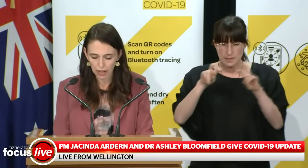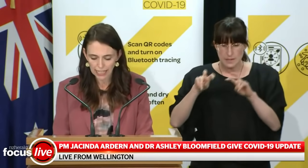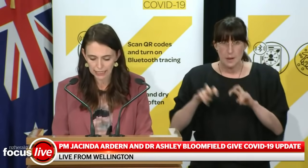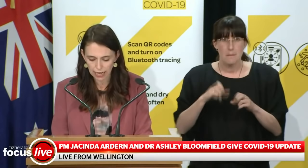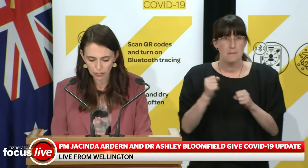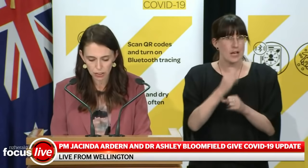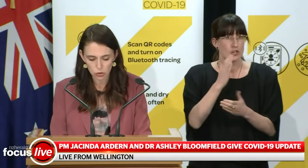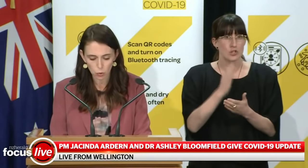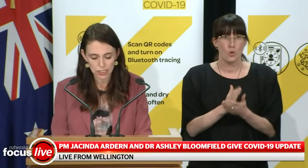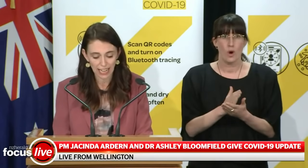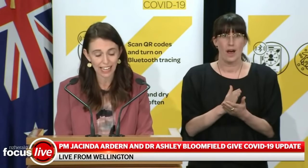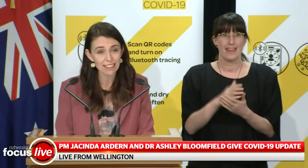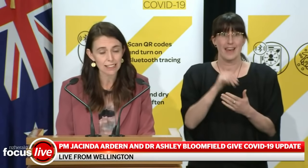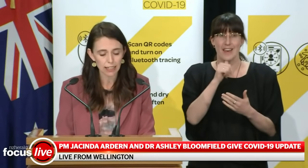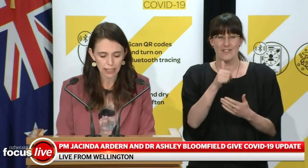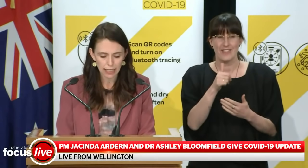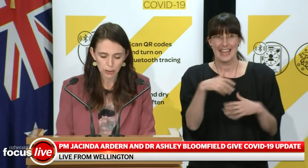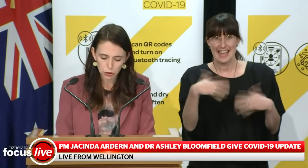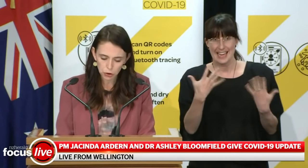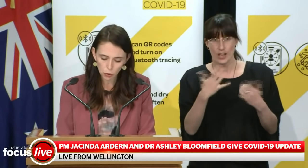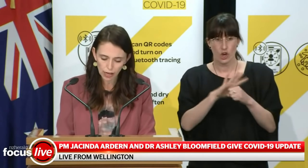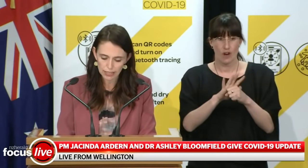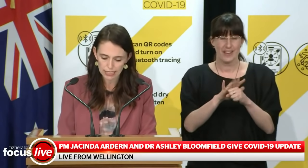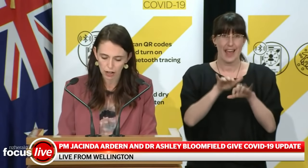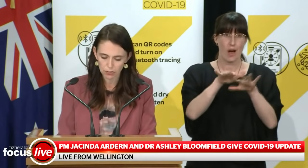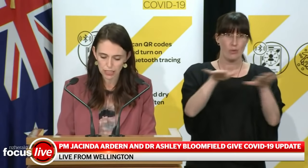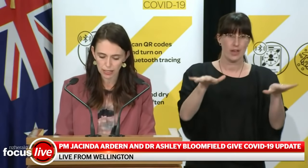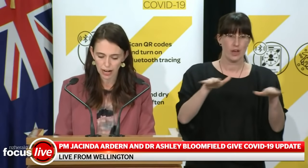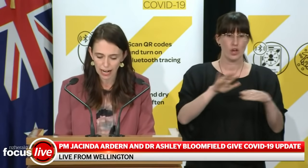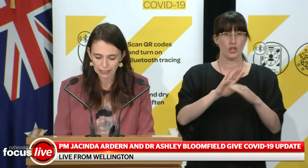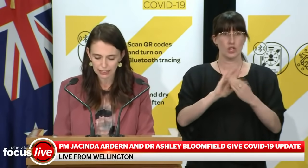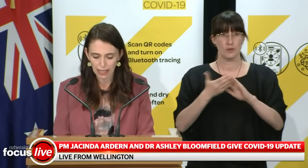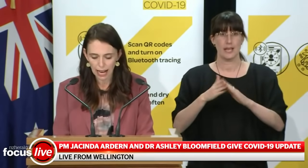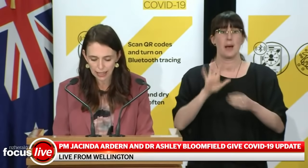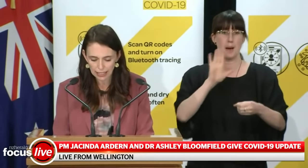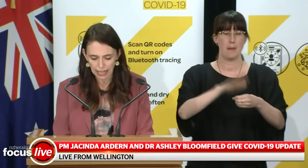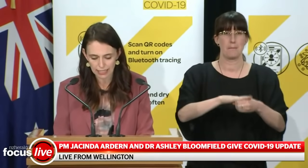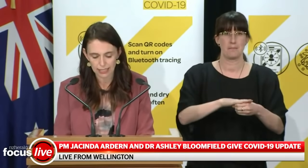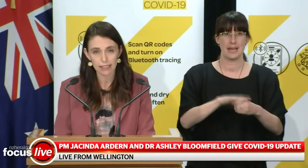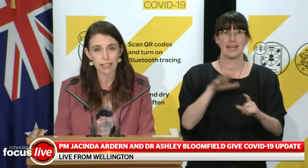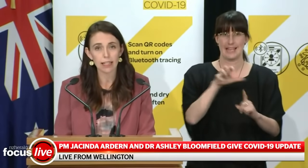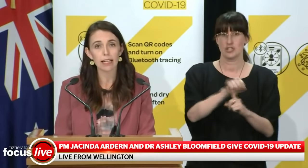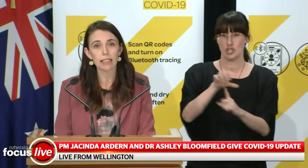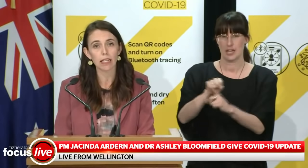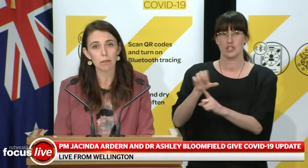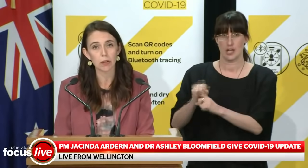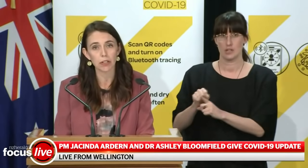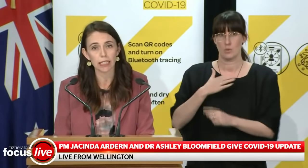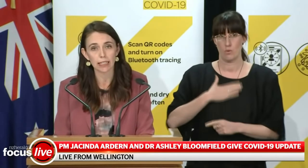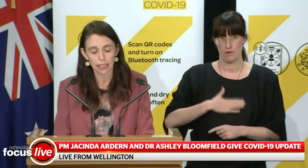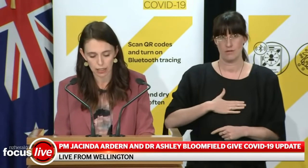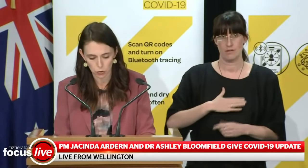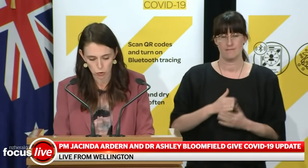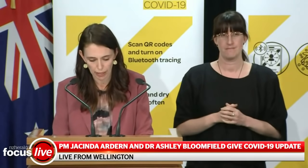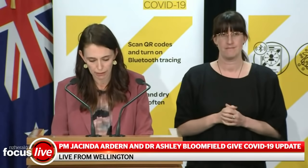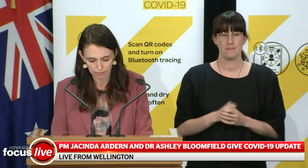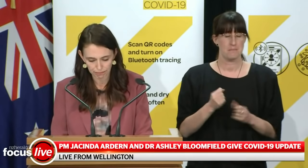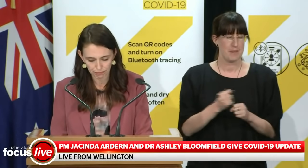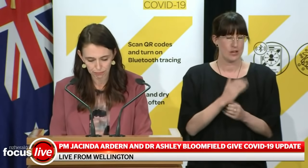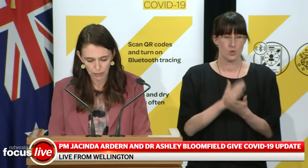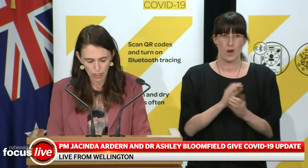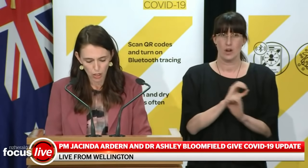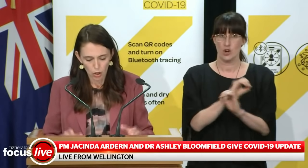to track down the source case and to assure ourselves that there aren't other cases in the community